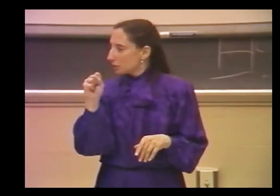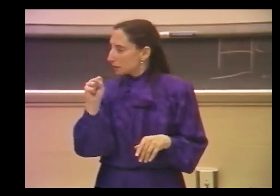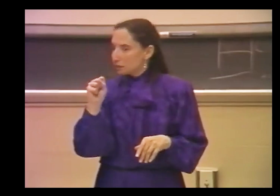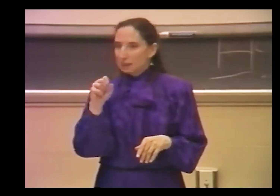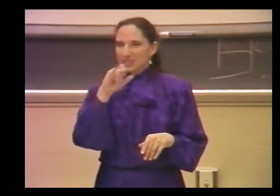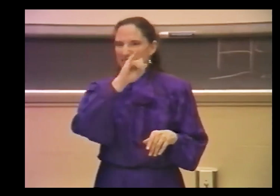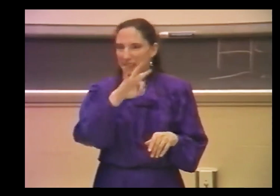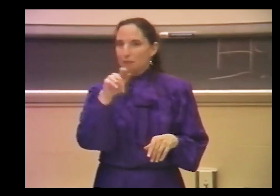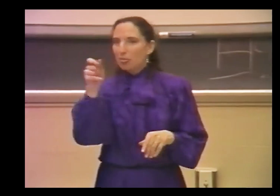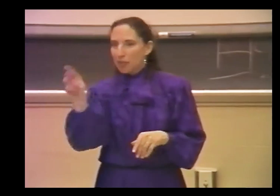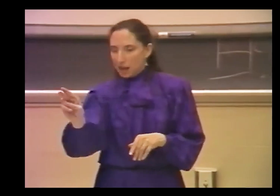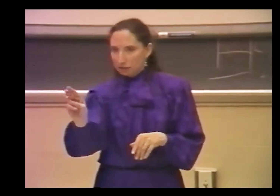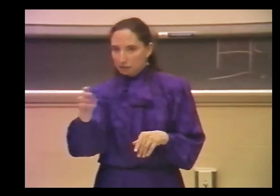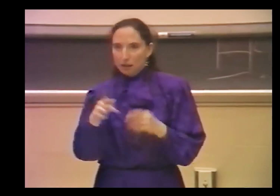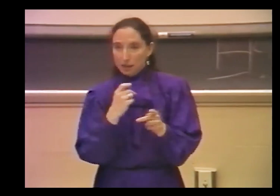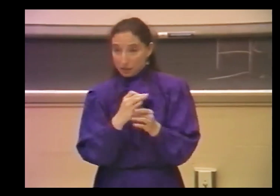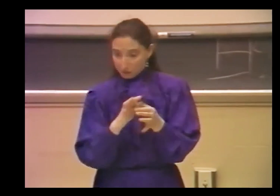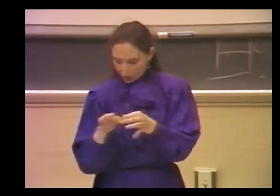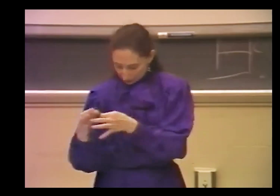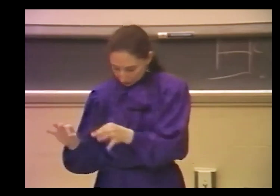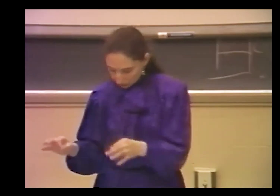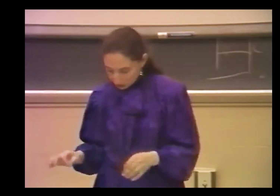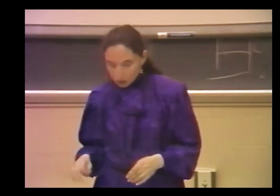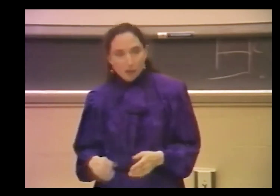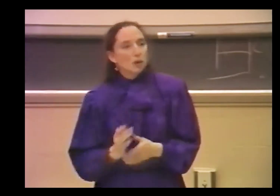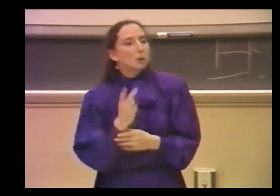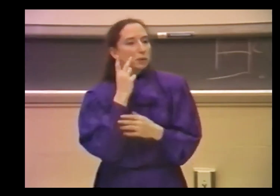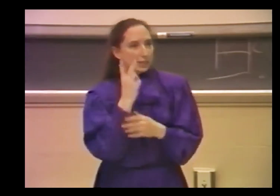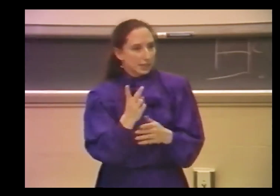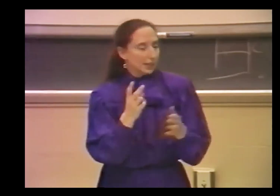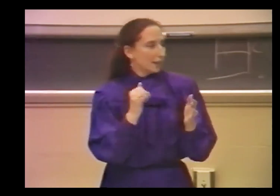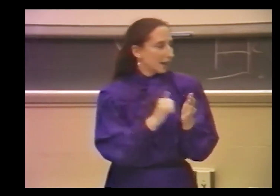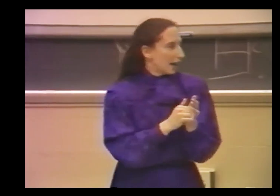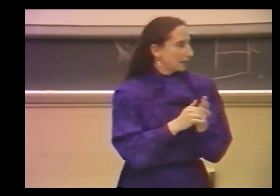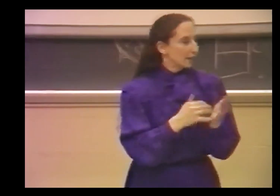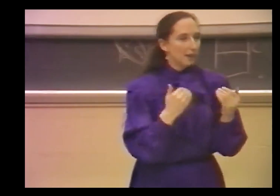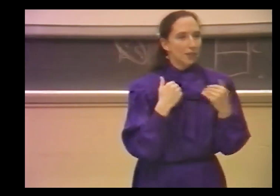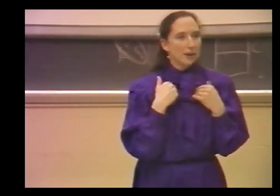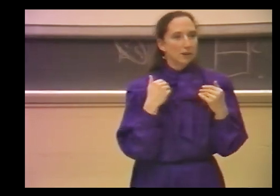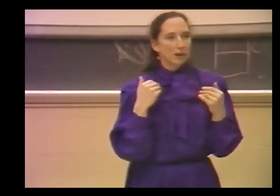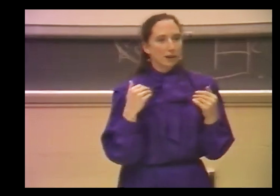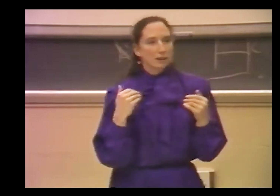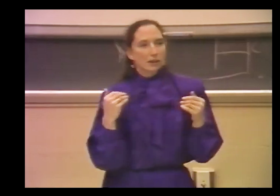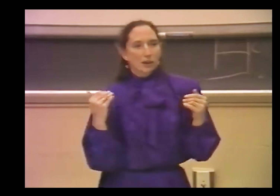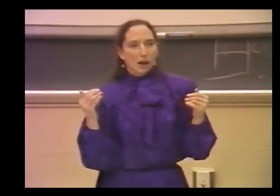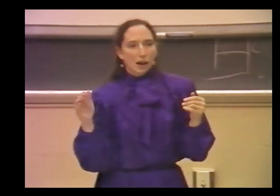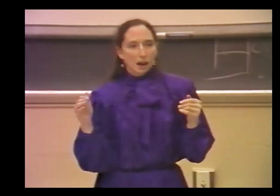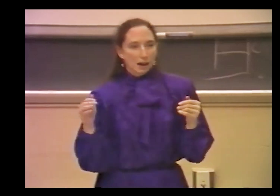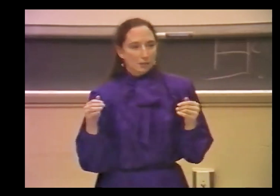conditionals, that's if-then kinds of sentences, we see that there are